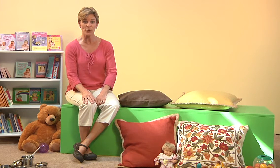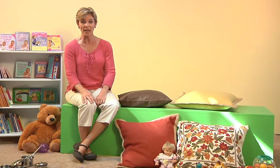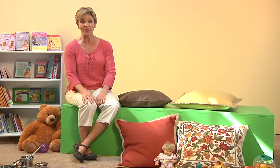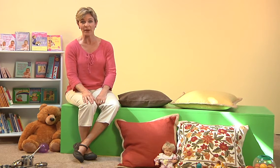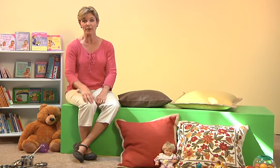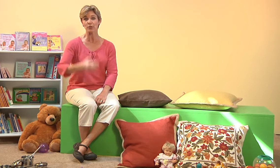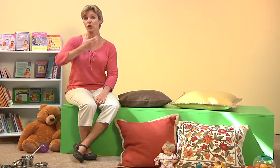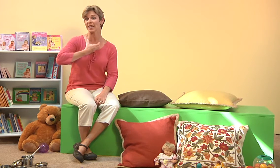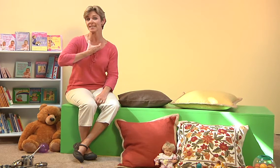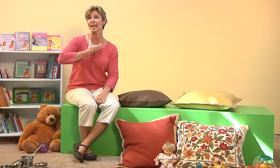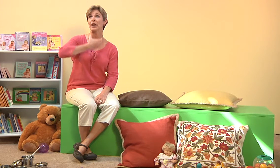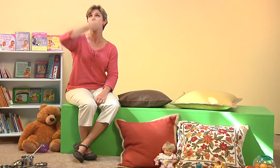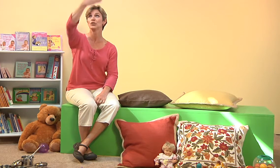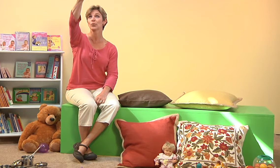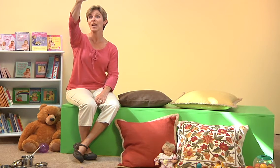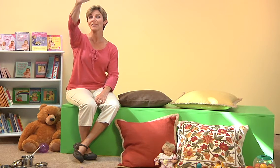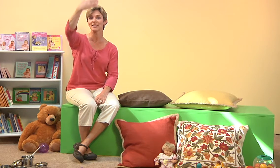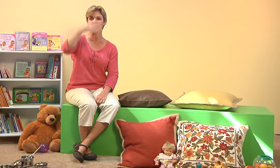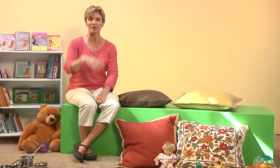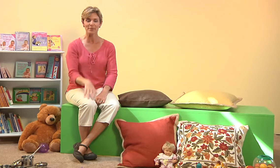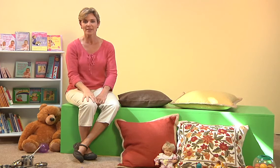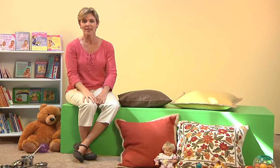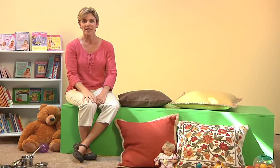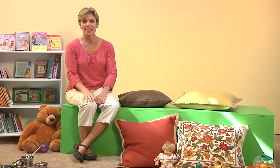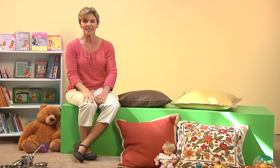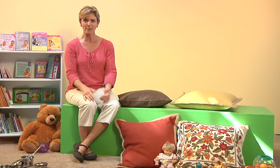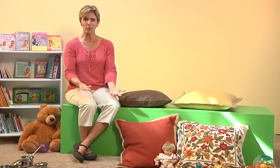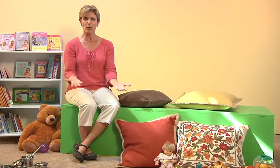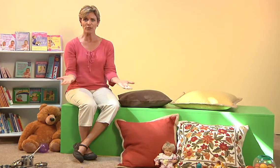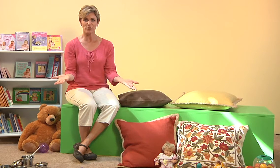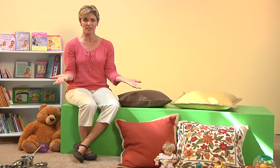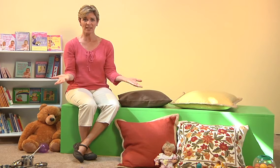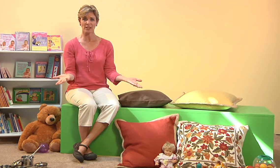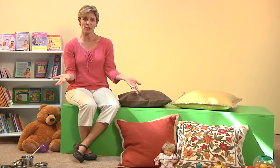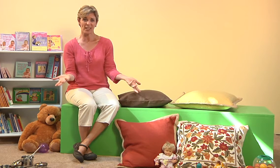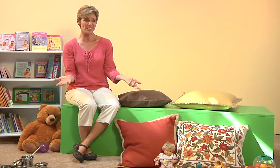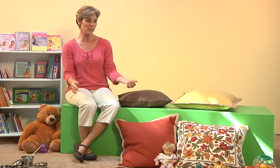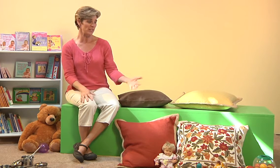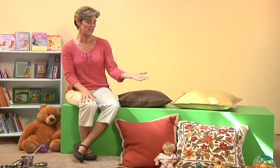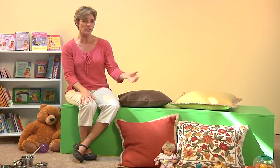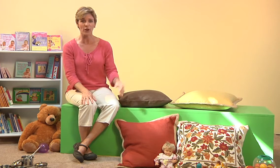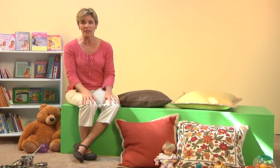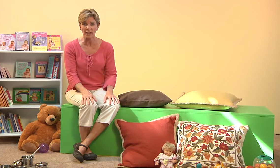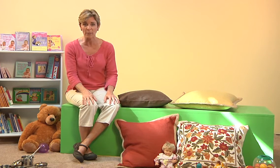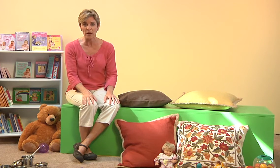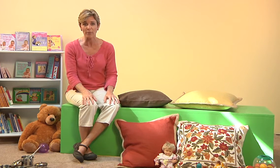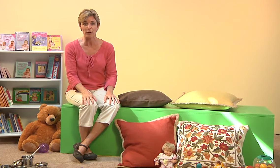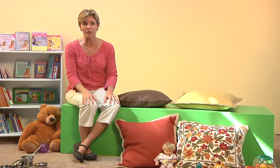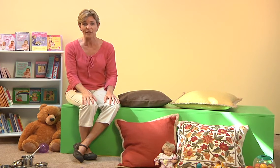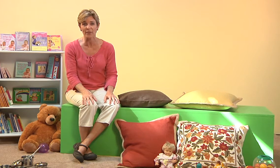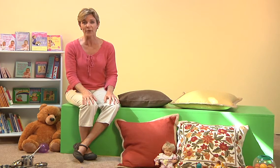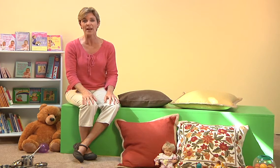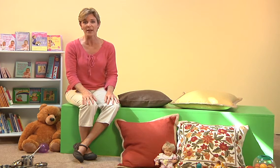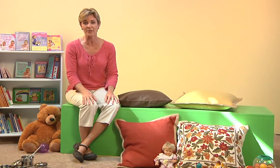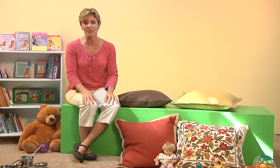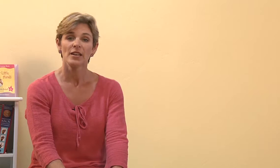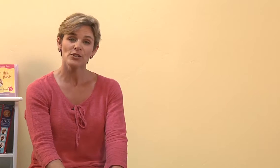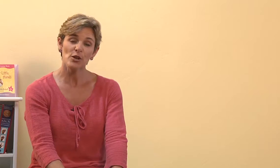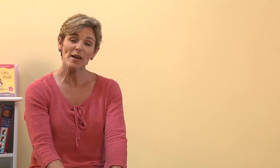get there and you try to sign giraffe to him, he seems more interested in looking at somebody's discarded gum wrapper over there on the ground. So you might